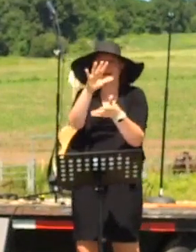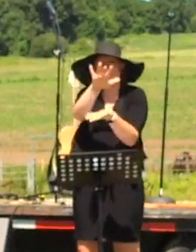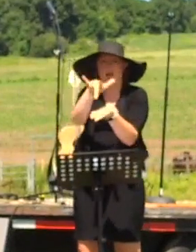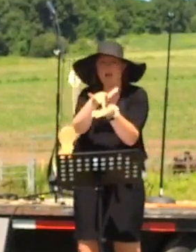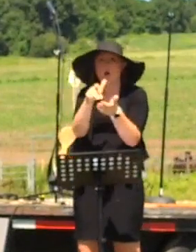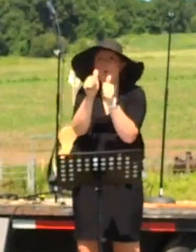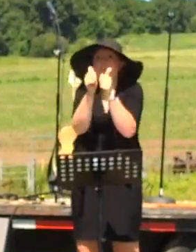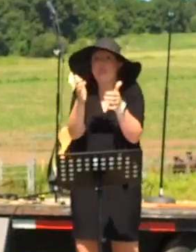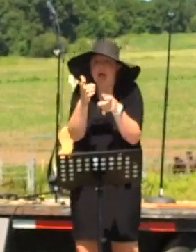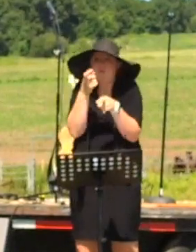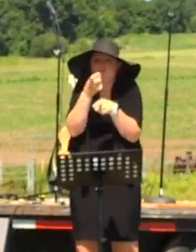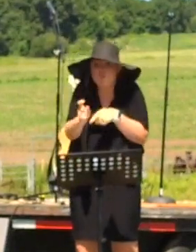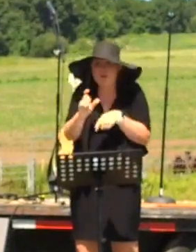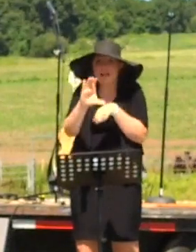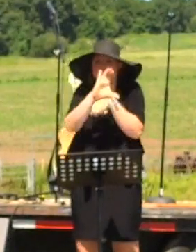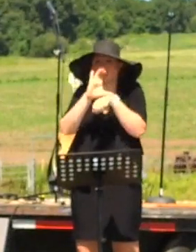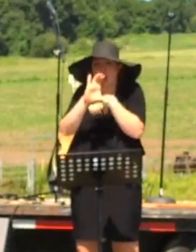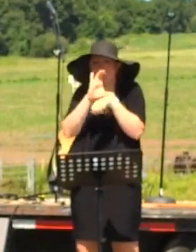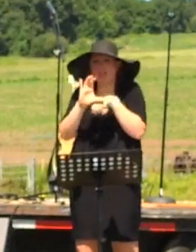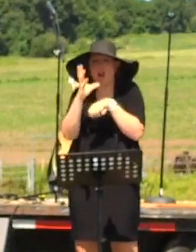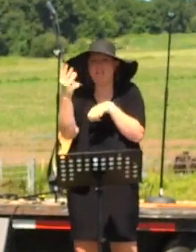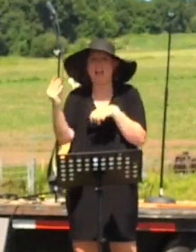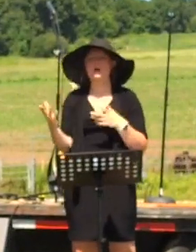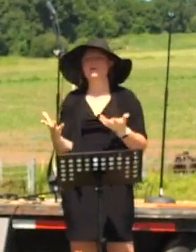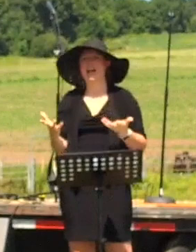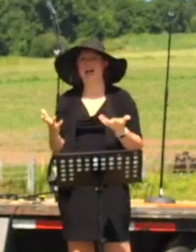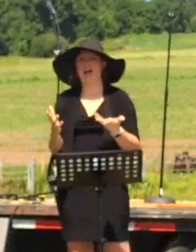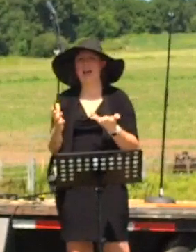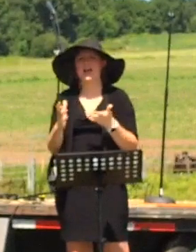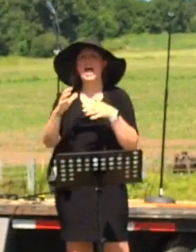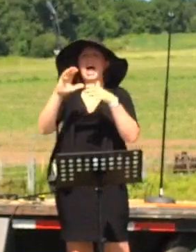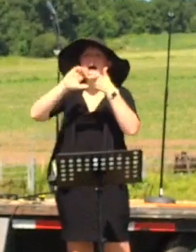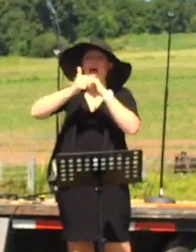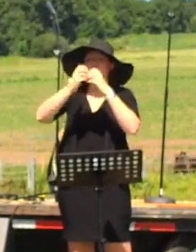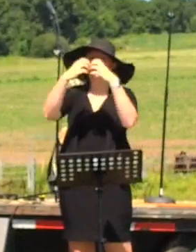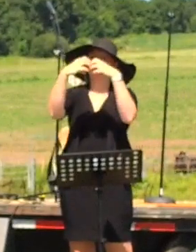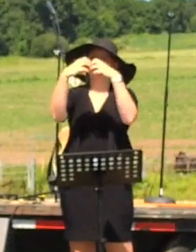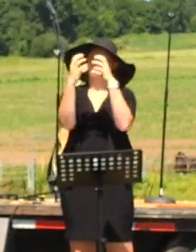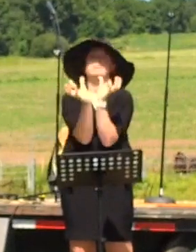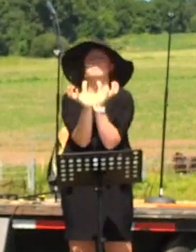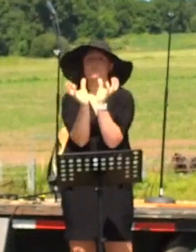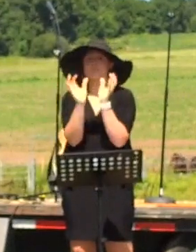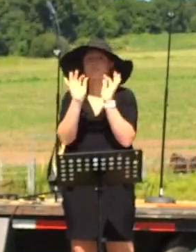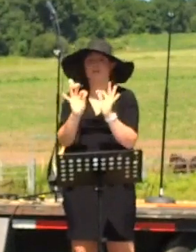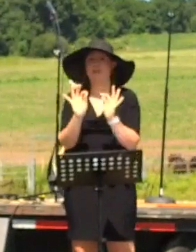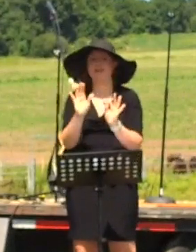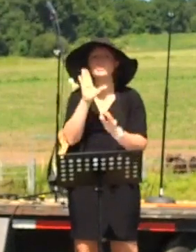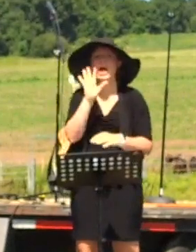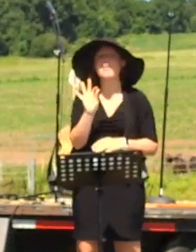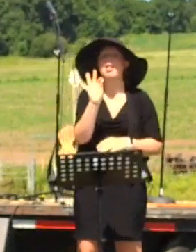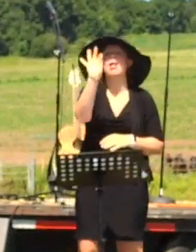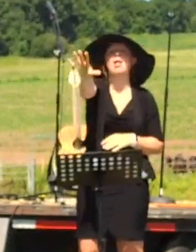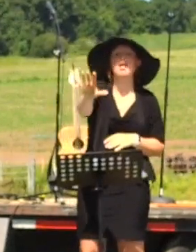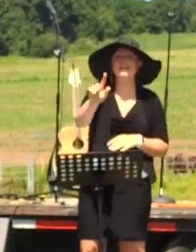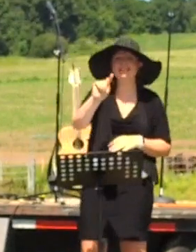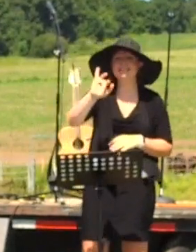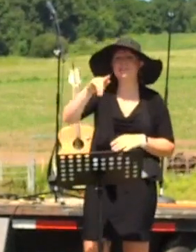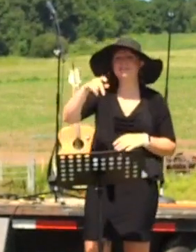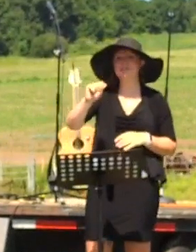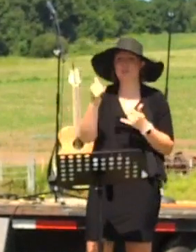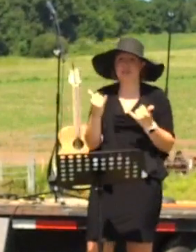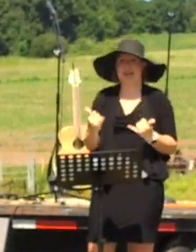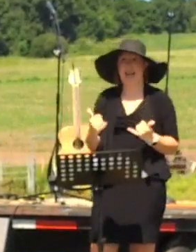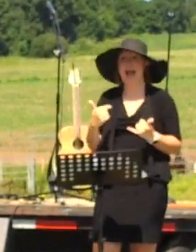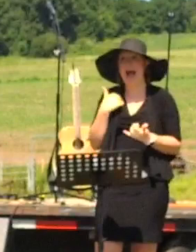without ruining the chocolate on the outside, without ruining that hard shell, that strength. So I'm going to give you some tips today as someone who's